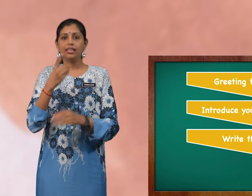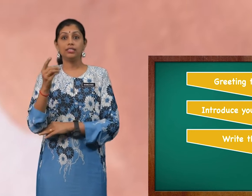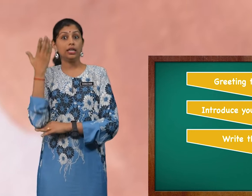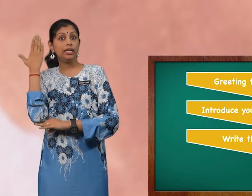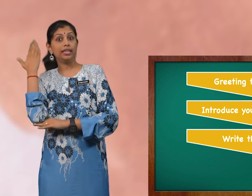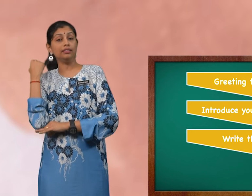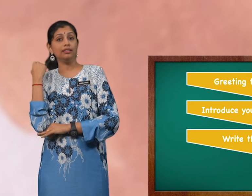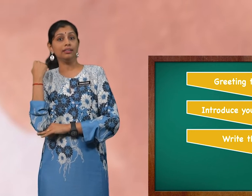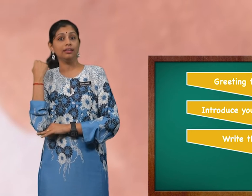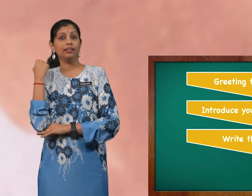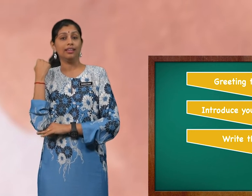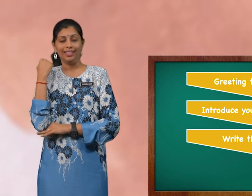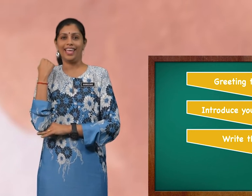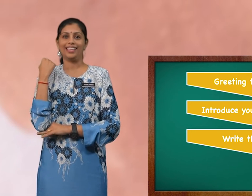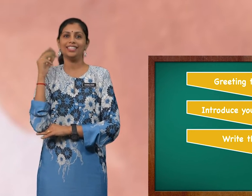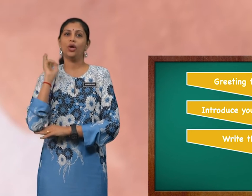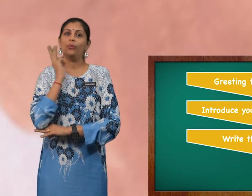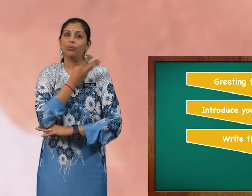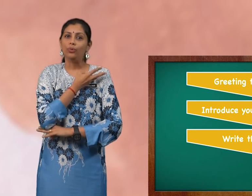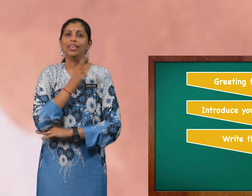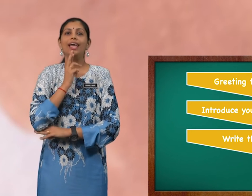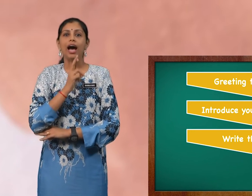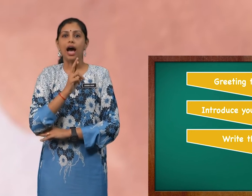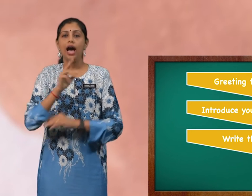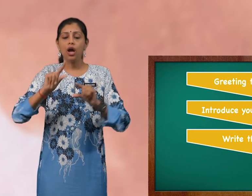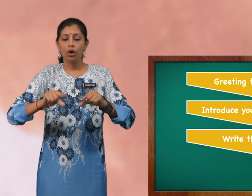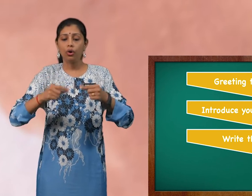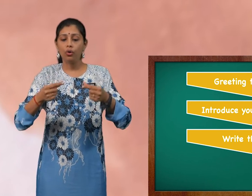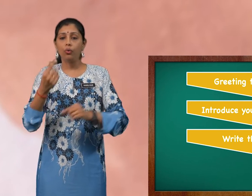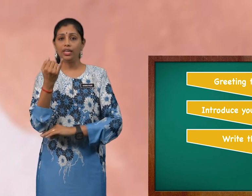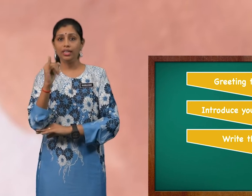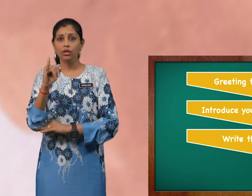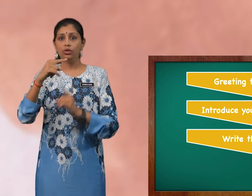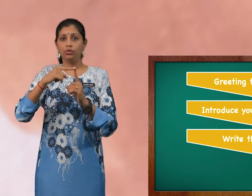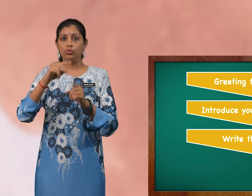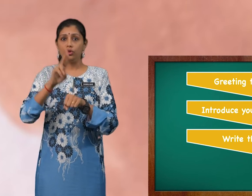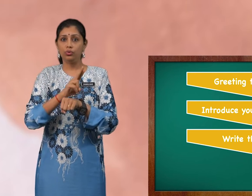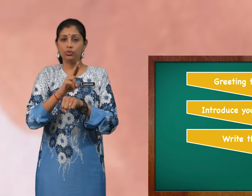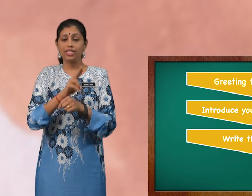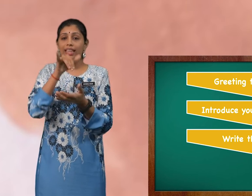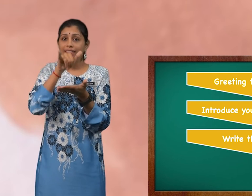discussed earlier? Yes, we are going to use